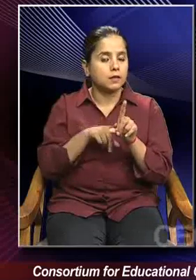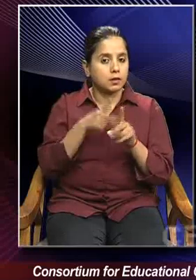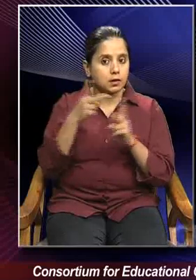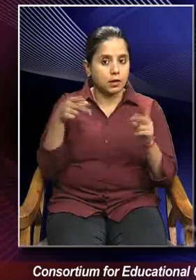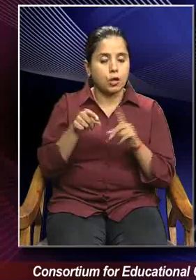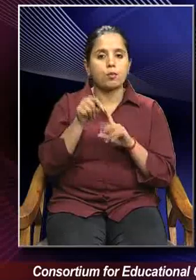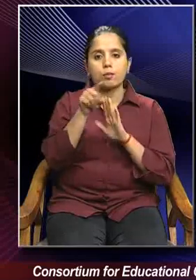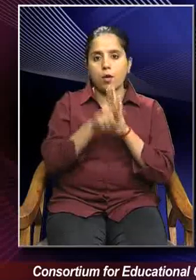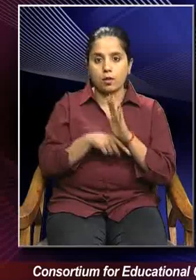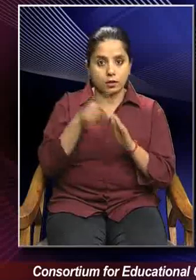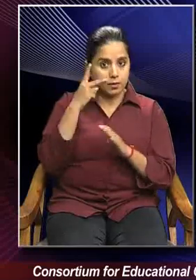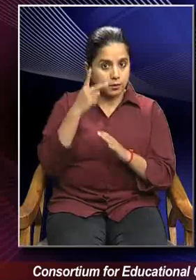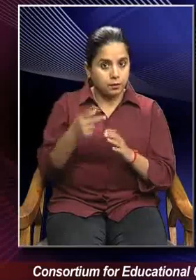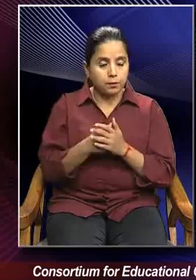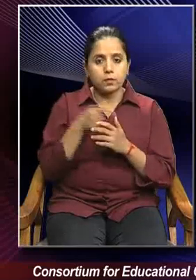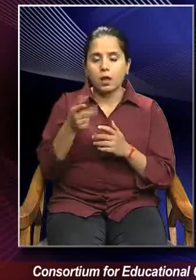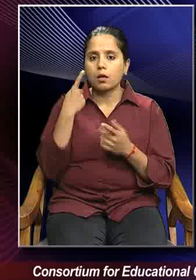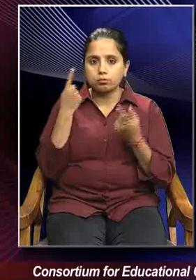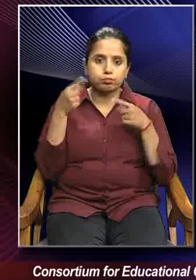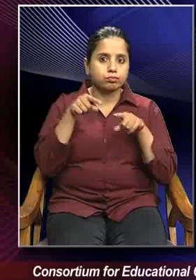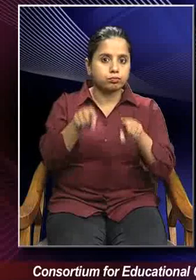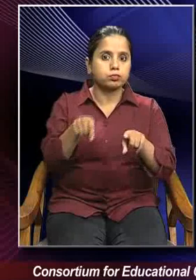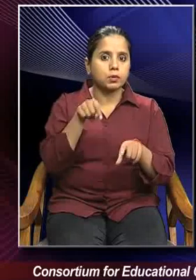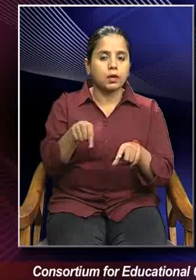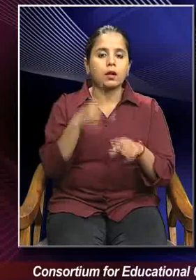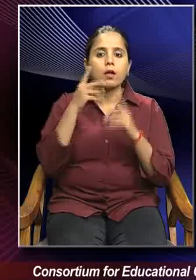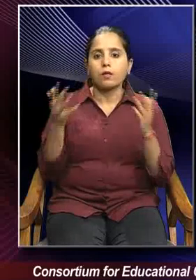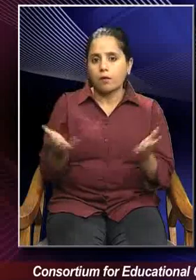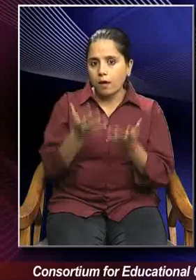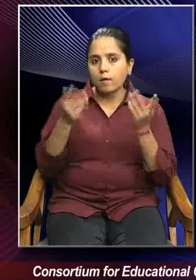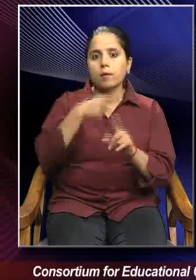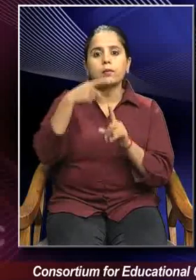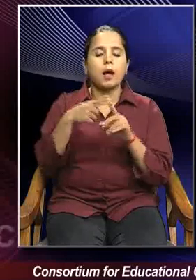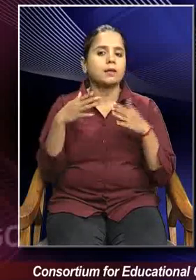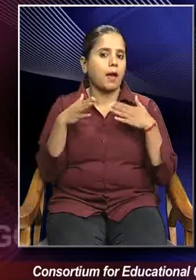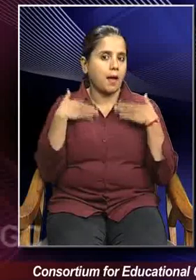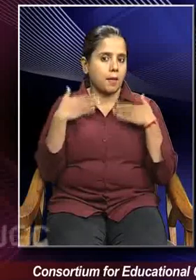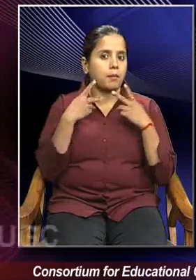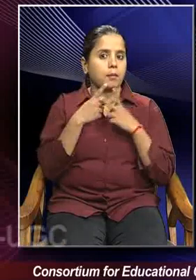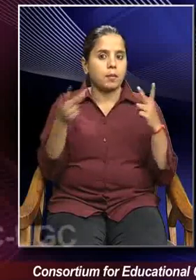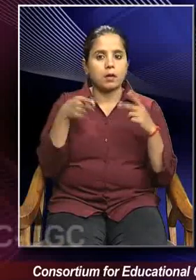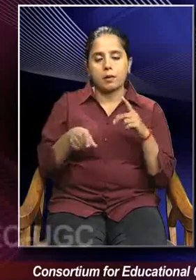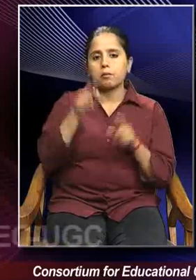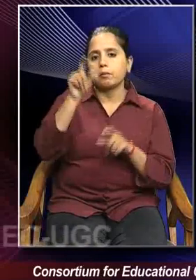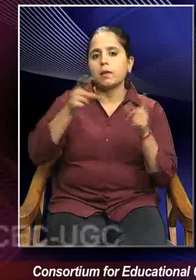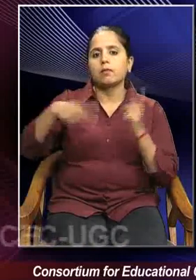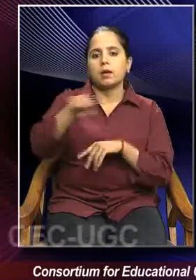the policies that align with the welfare and the happiness of the